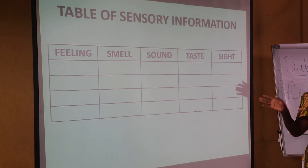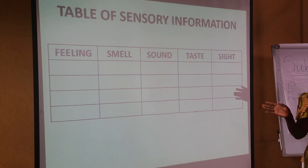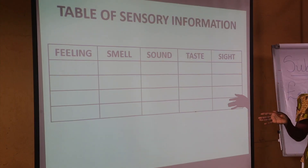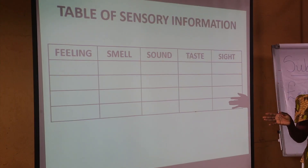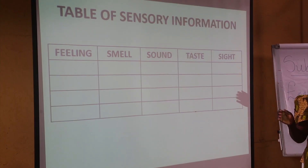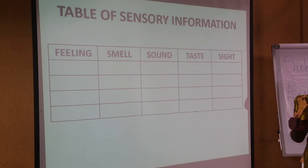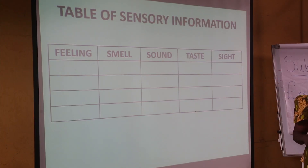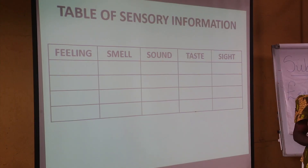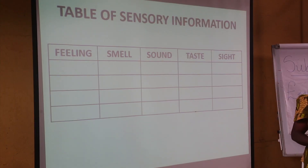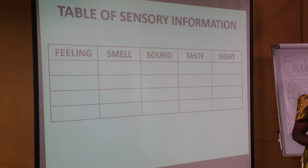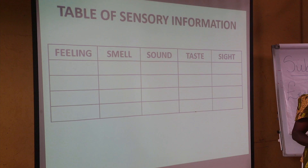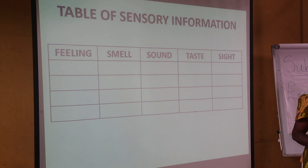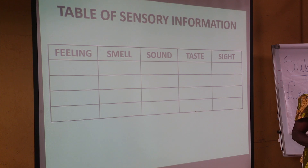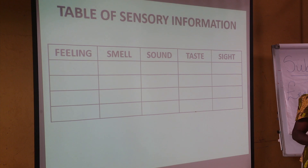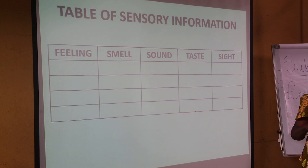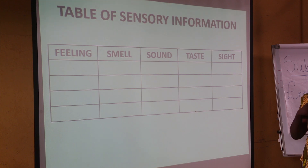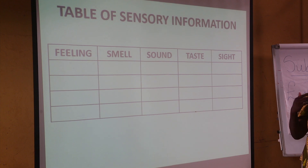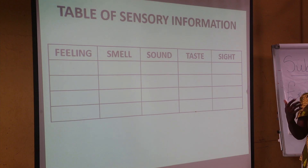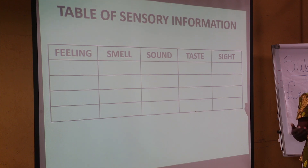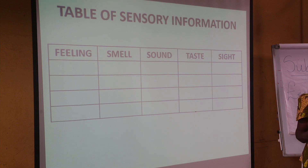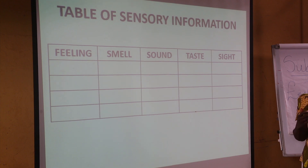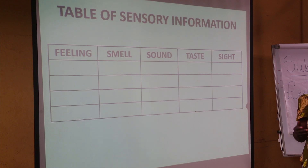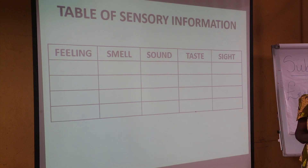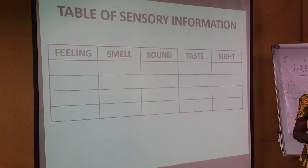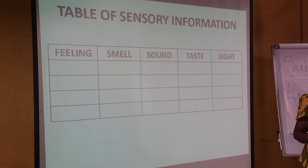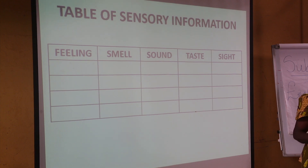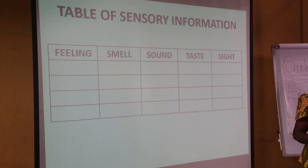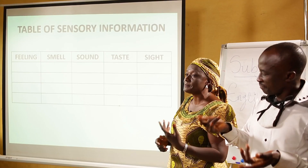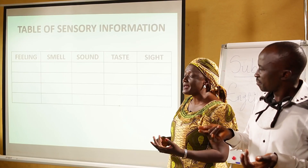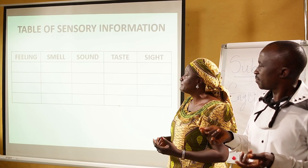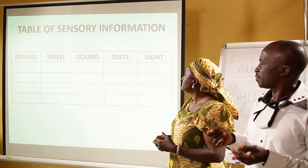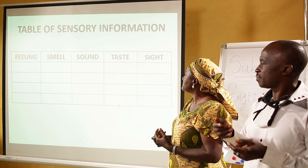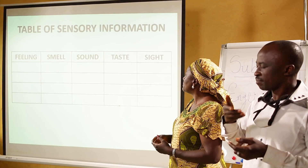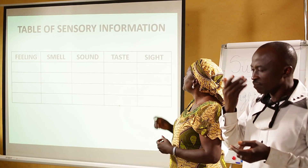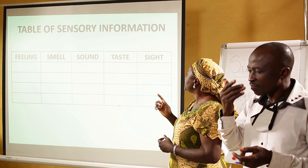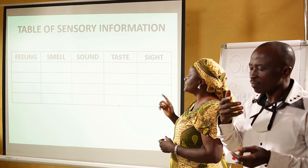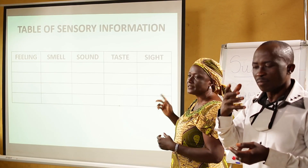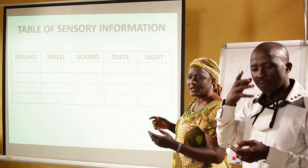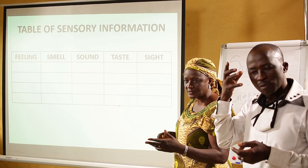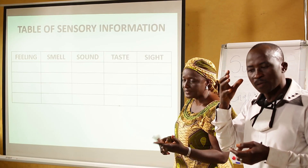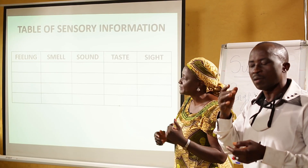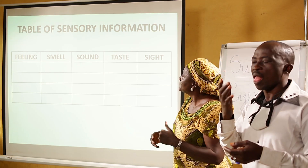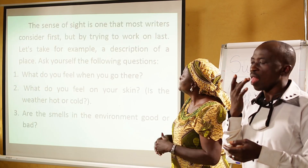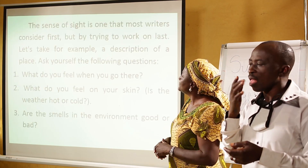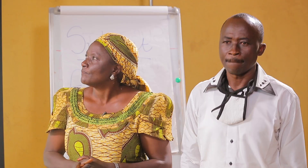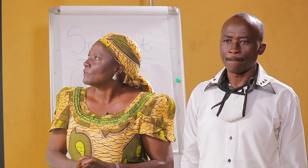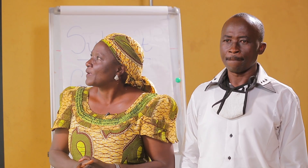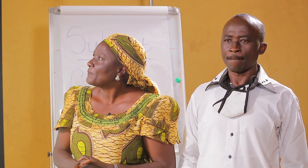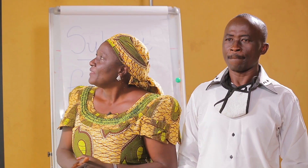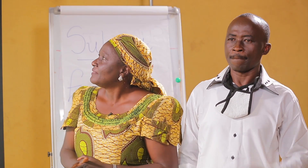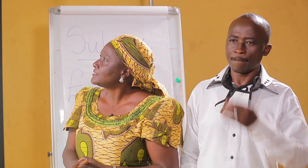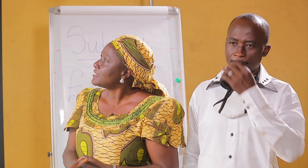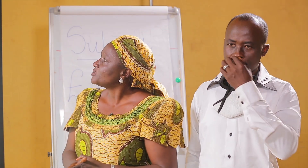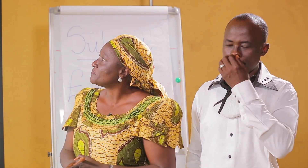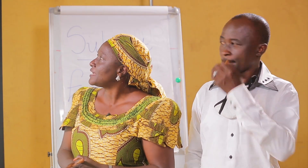according to each of the sense organs. We have the sense of feeling, smell, sound, taste, and sight.